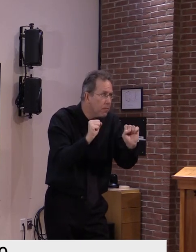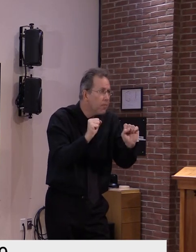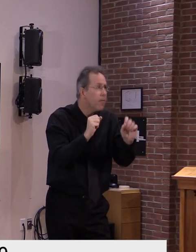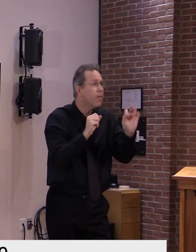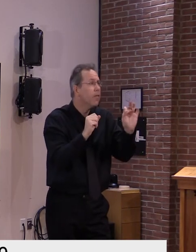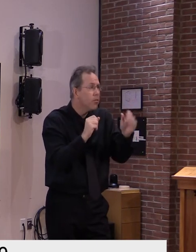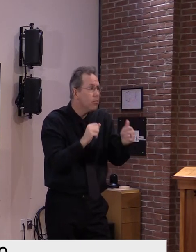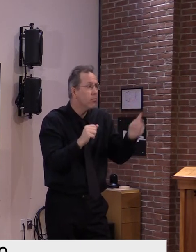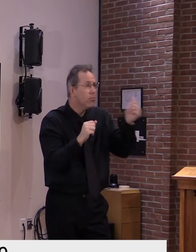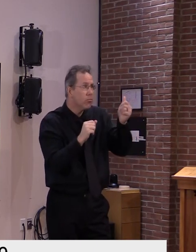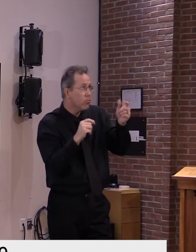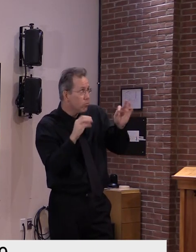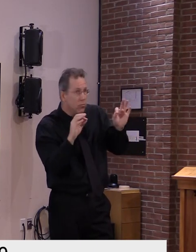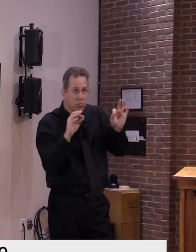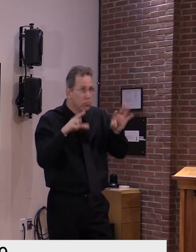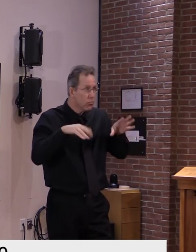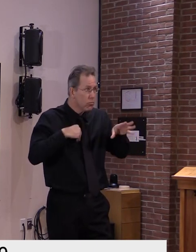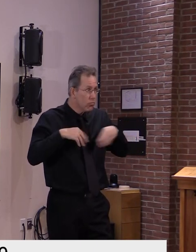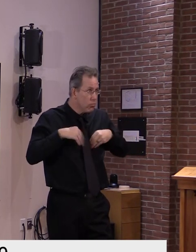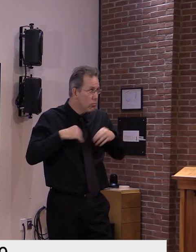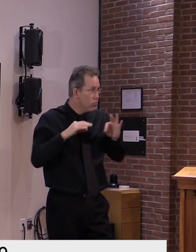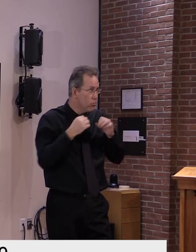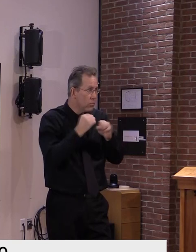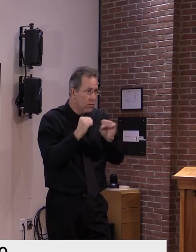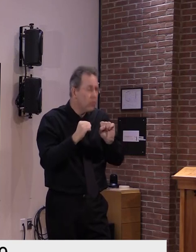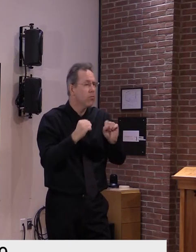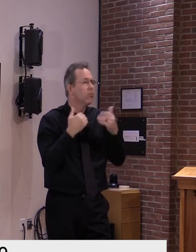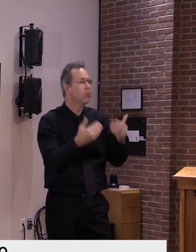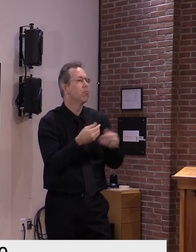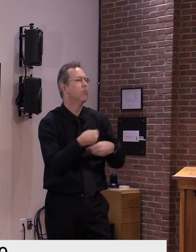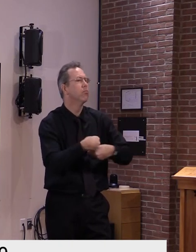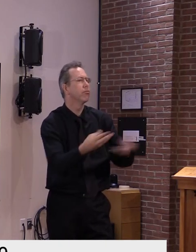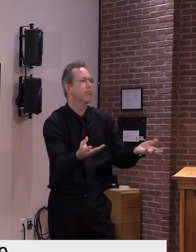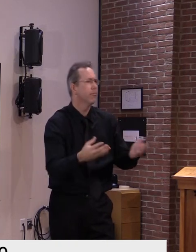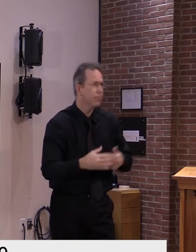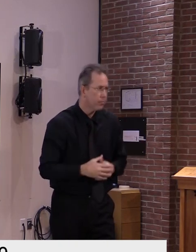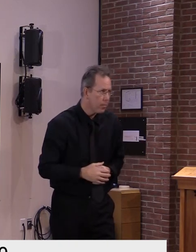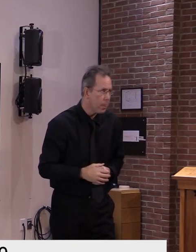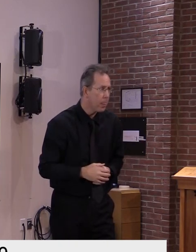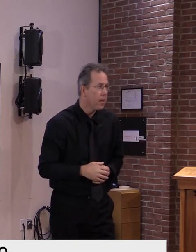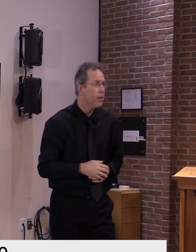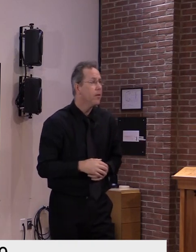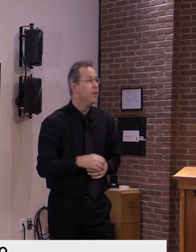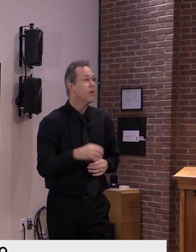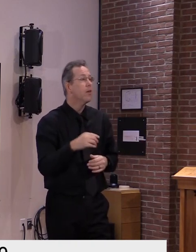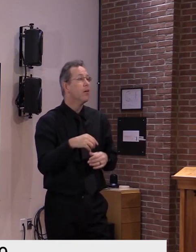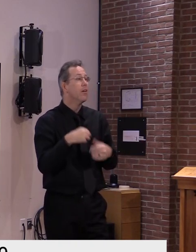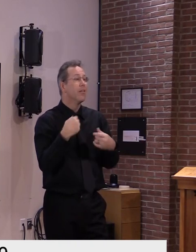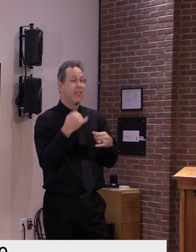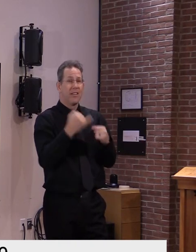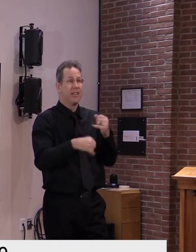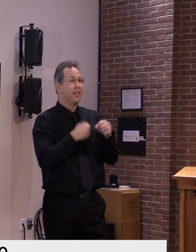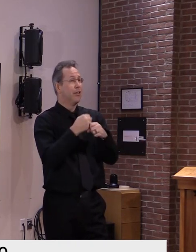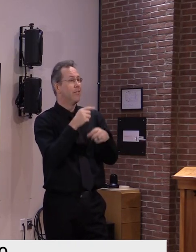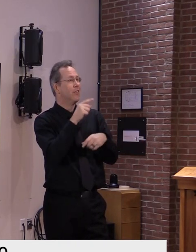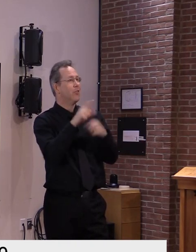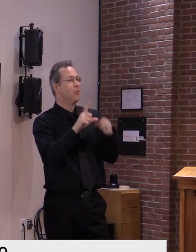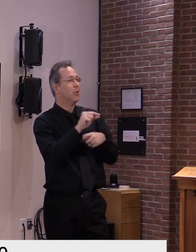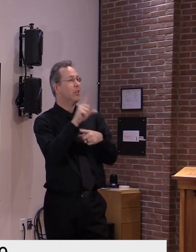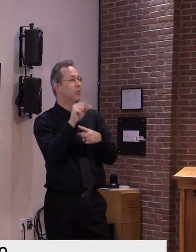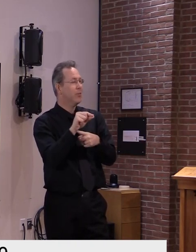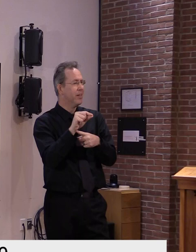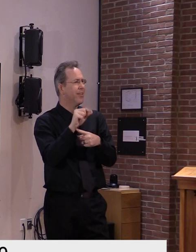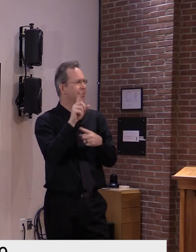Practices. One last point. 2020 has been a lesson on what happens when we don't have a vaccine for an